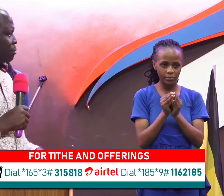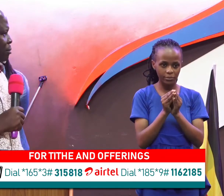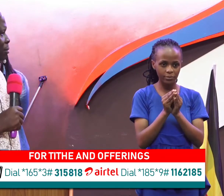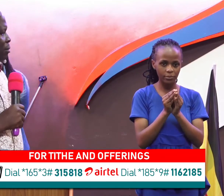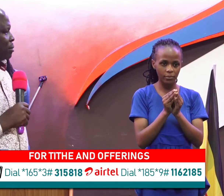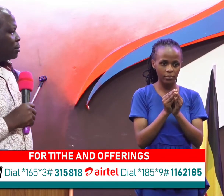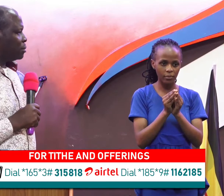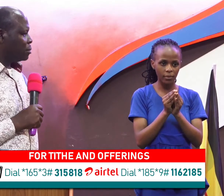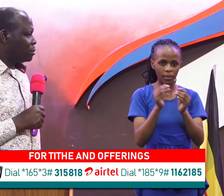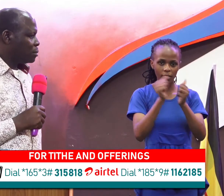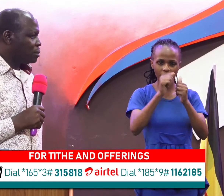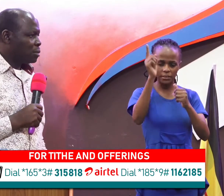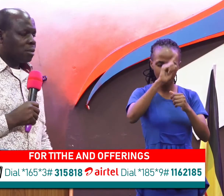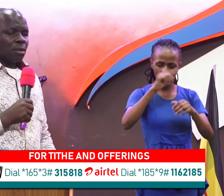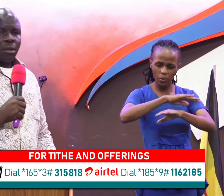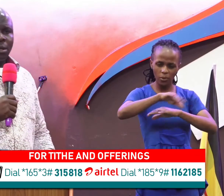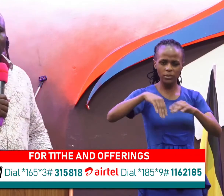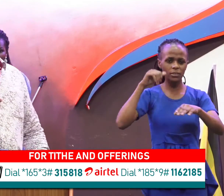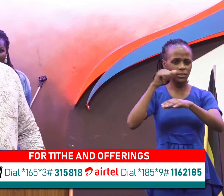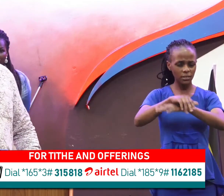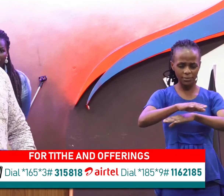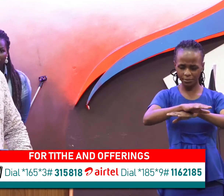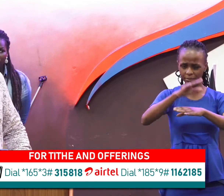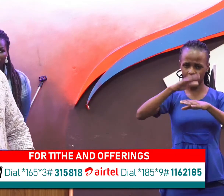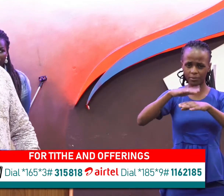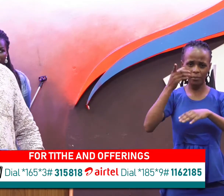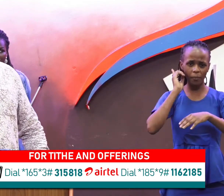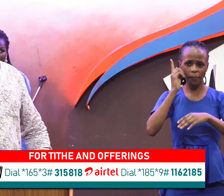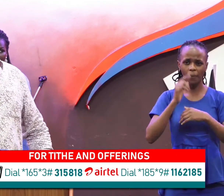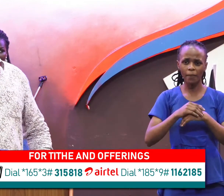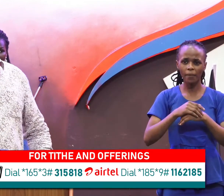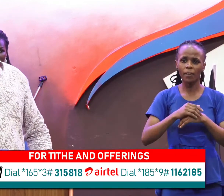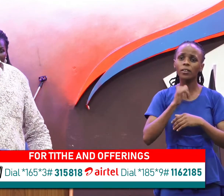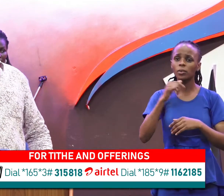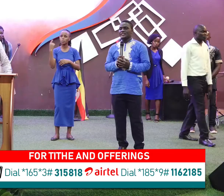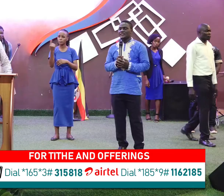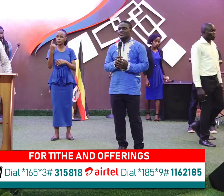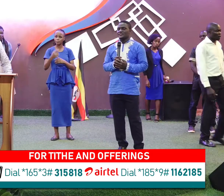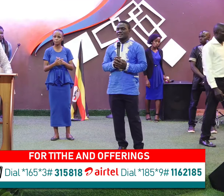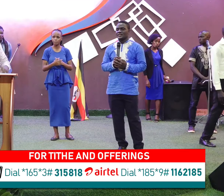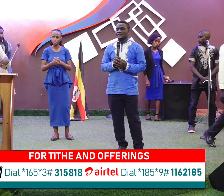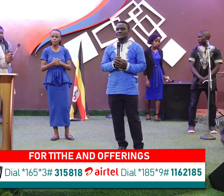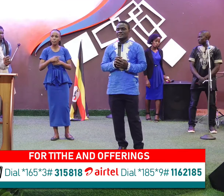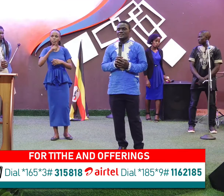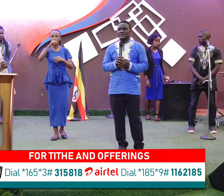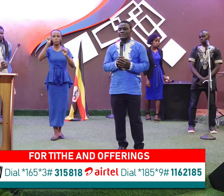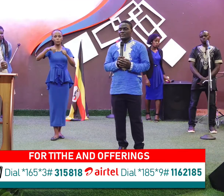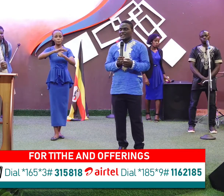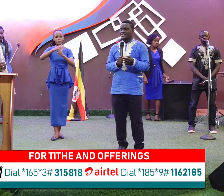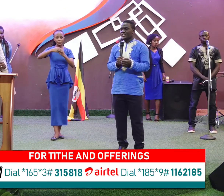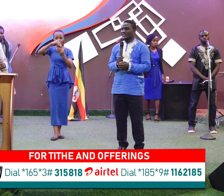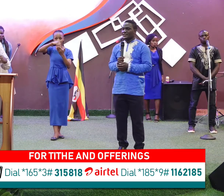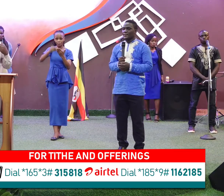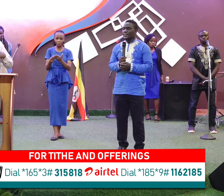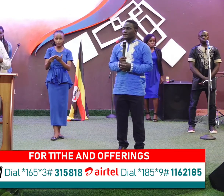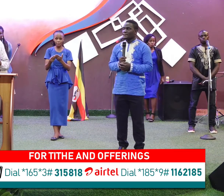your tithe, your offering, and everything, write the total and send it on these lines. Not only check. You may write a